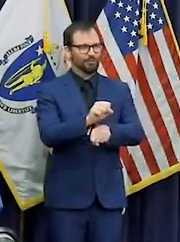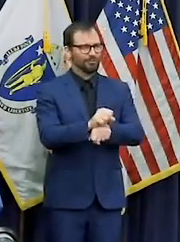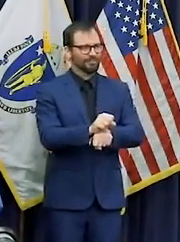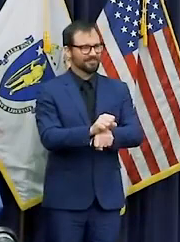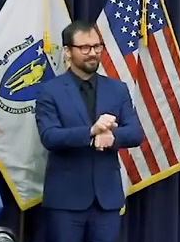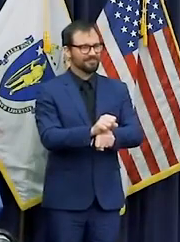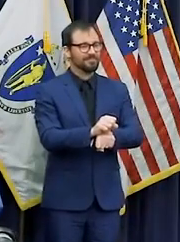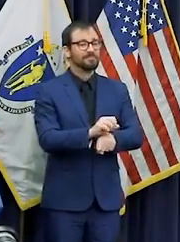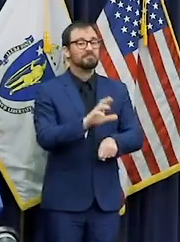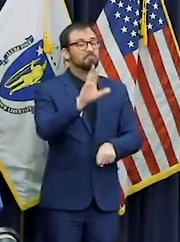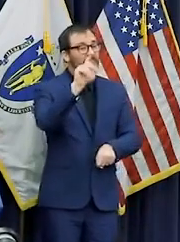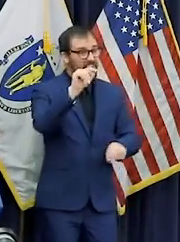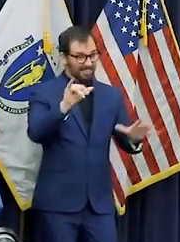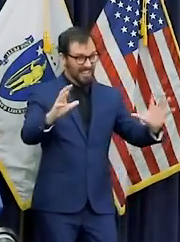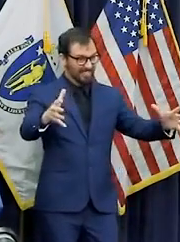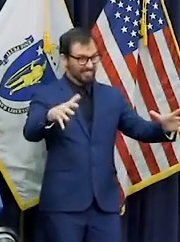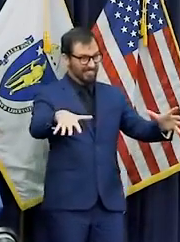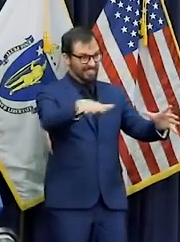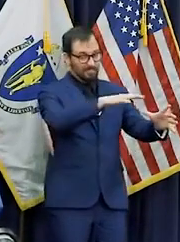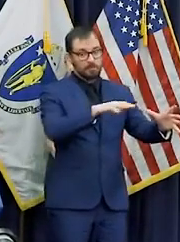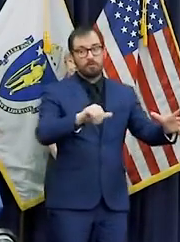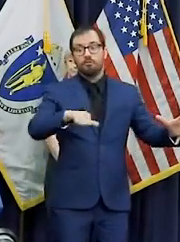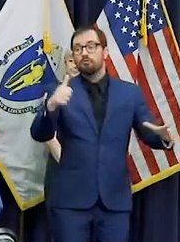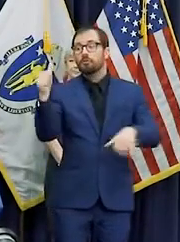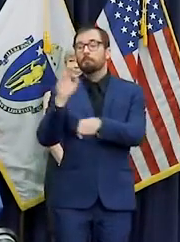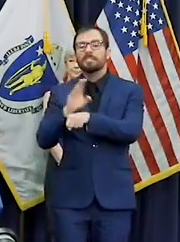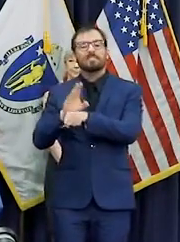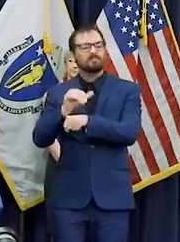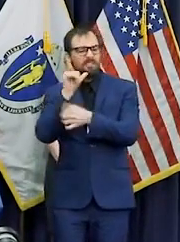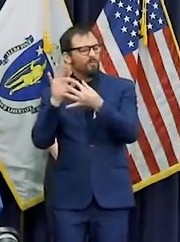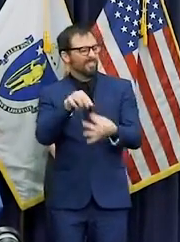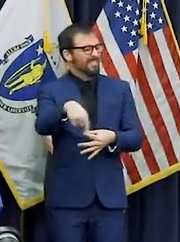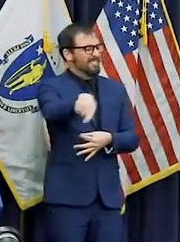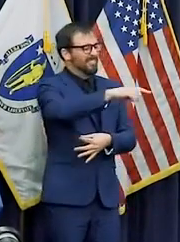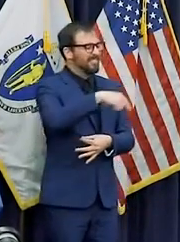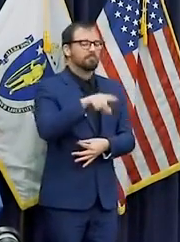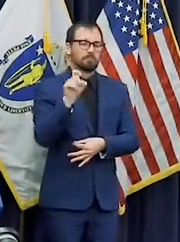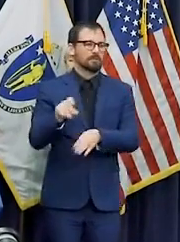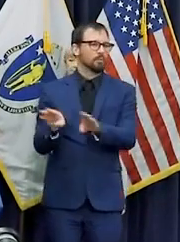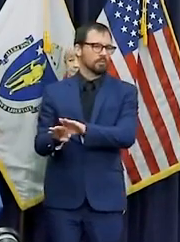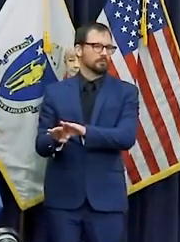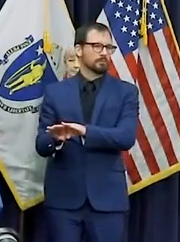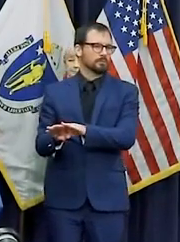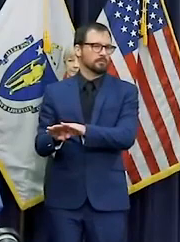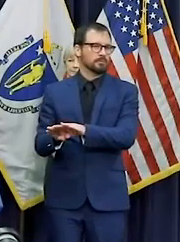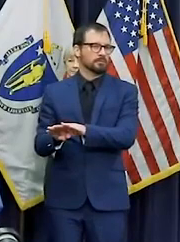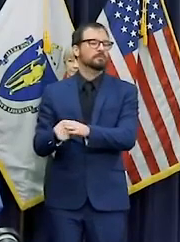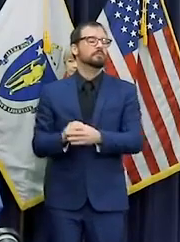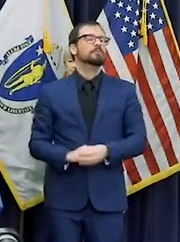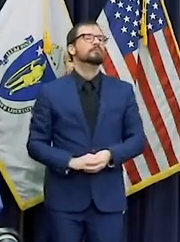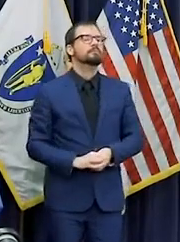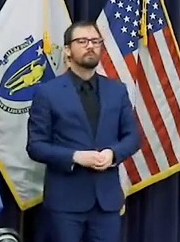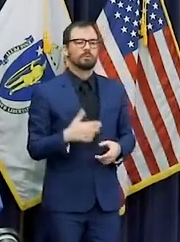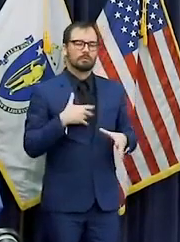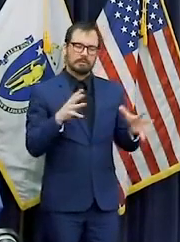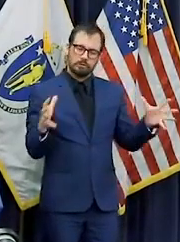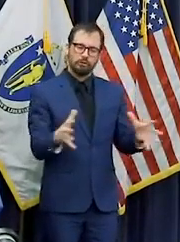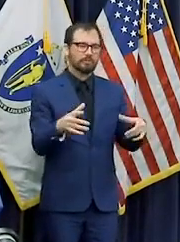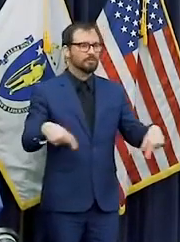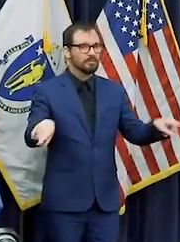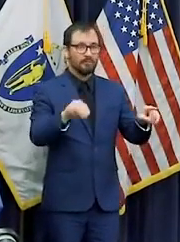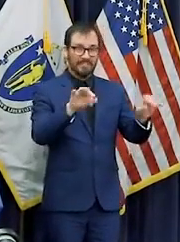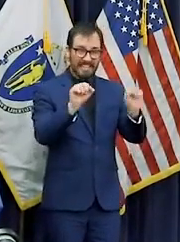their physical locations to all personnel, we urge people to stay at home and avoid any unnecessary